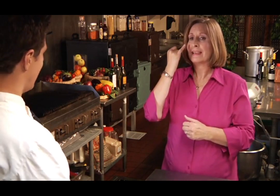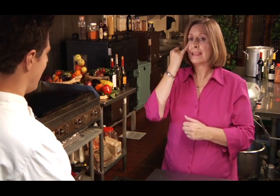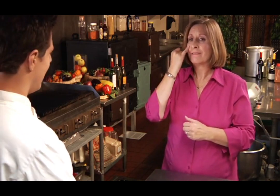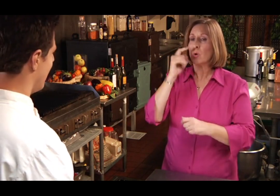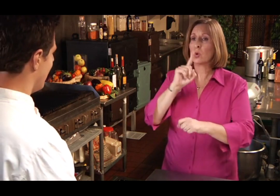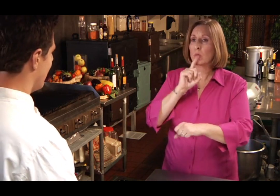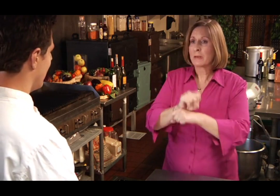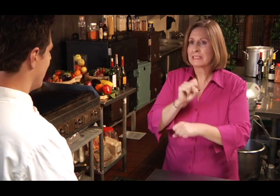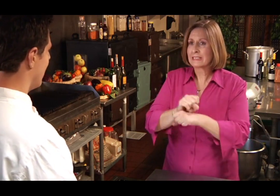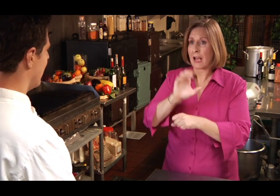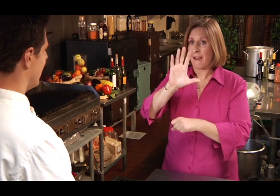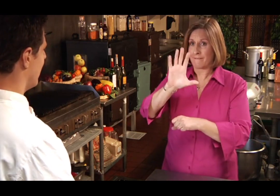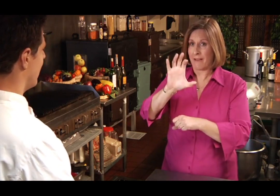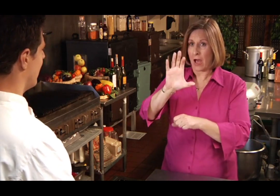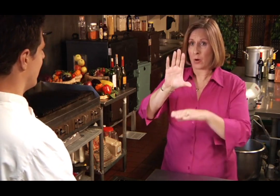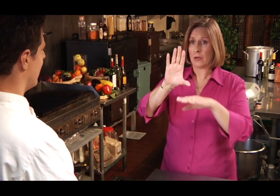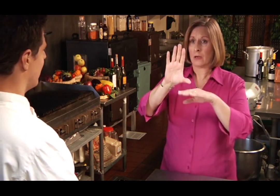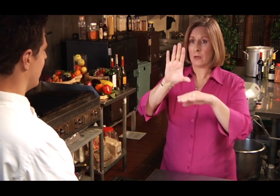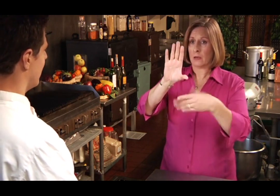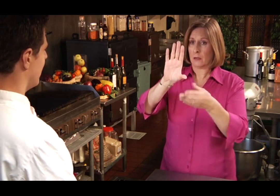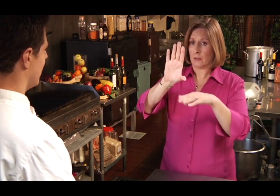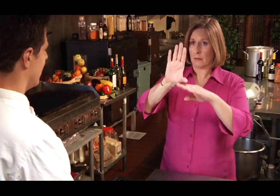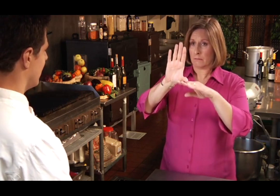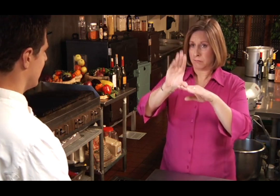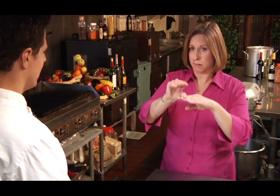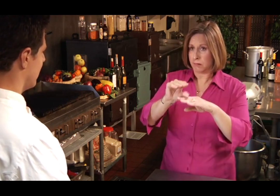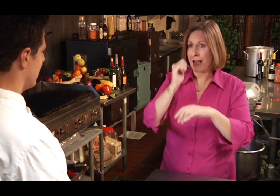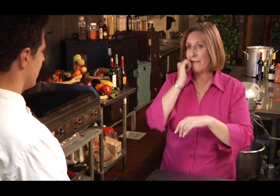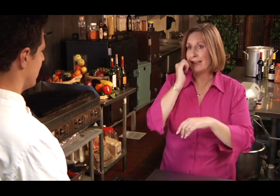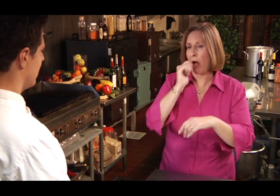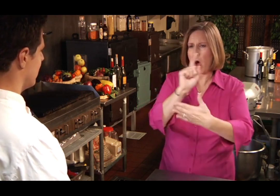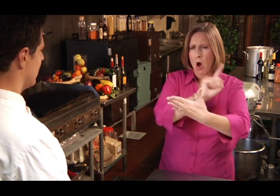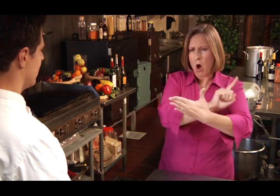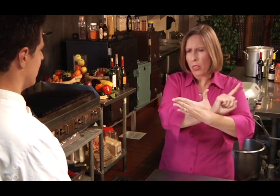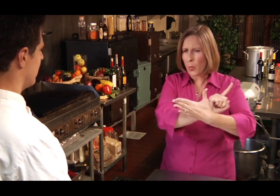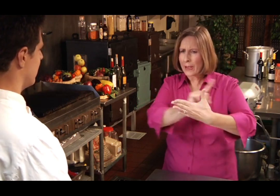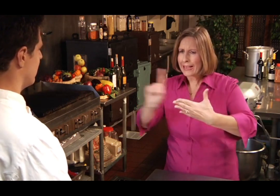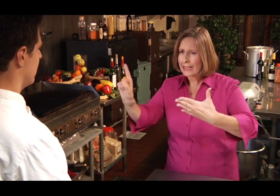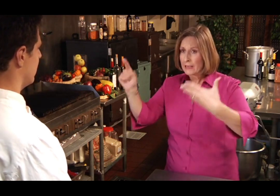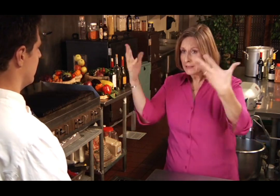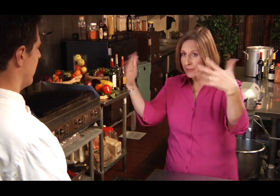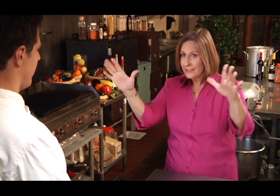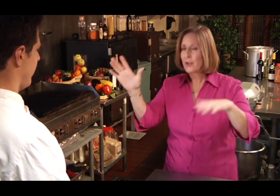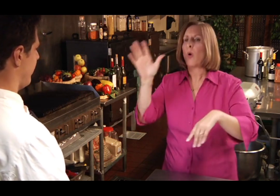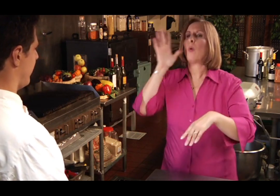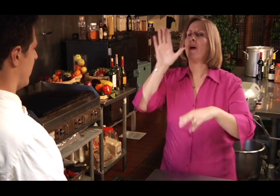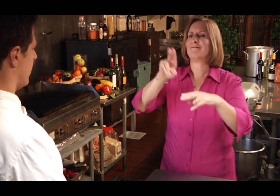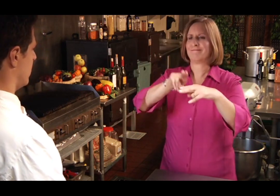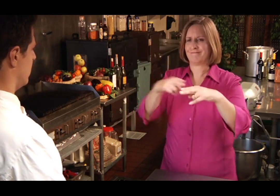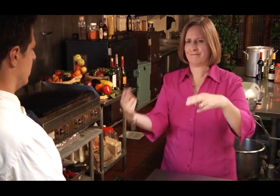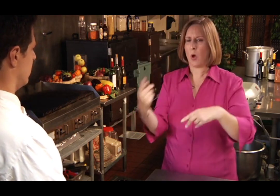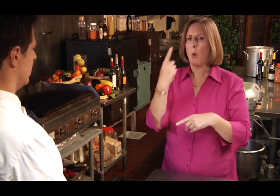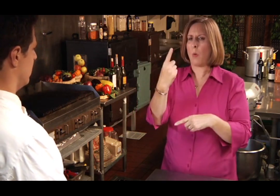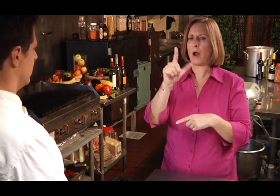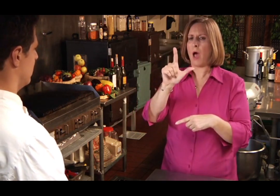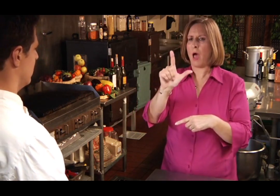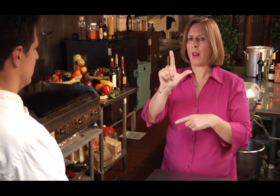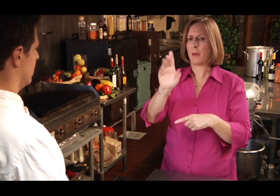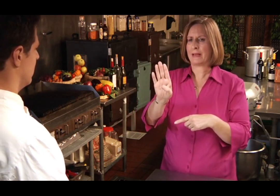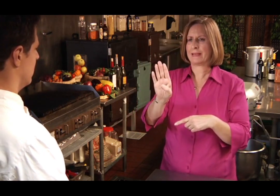If you reduce your calorie intake by 500 every day for a whole week, by the end of the week you will have lost about 1